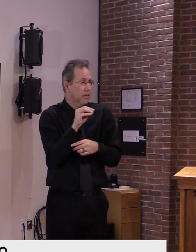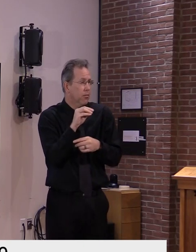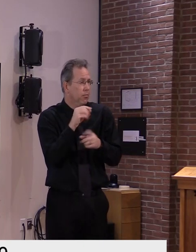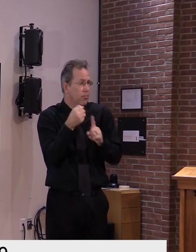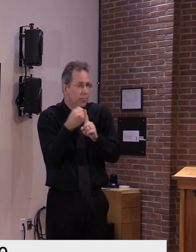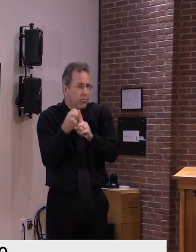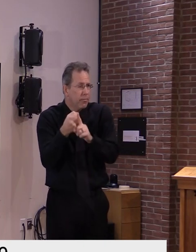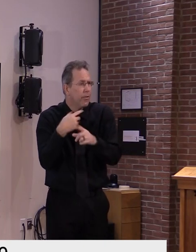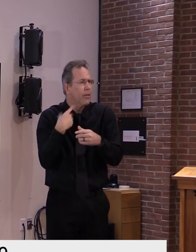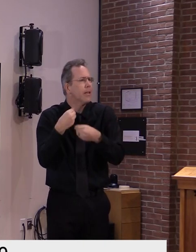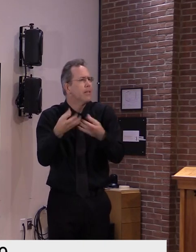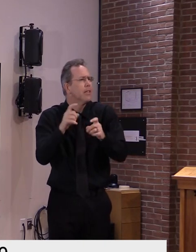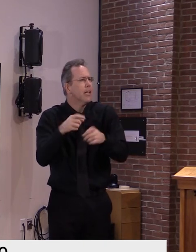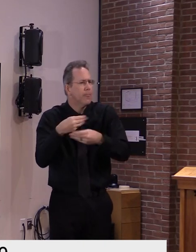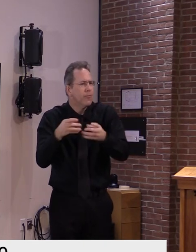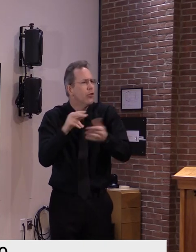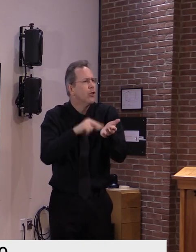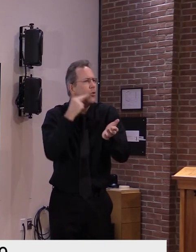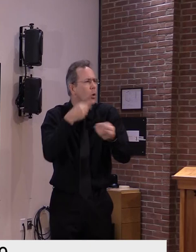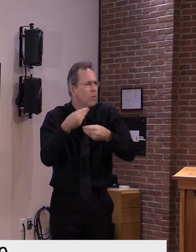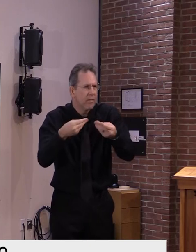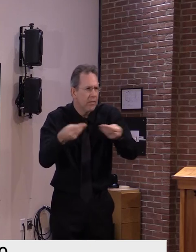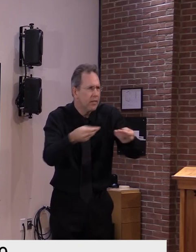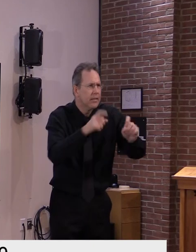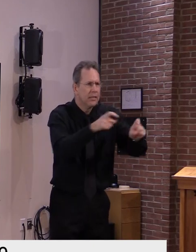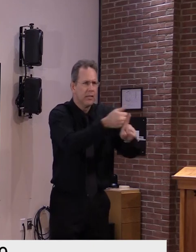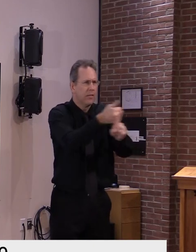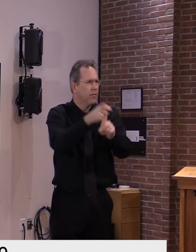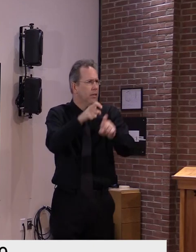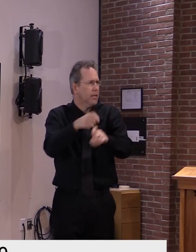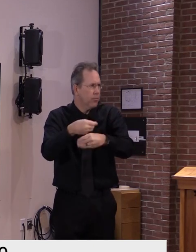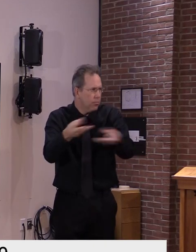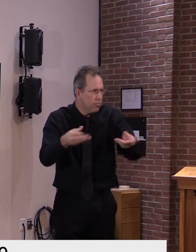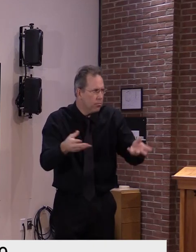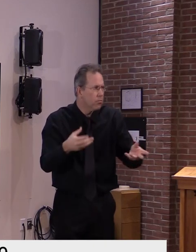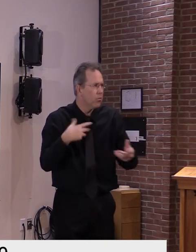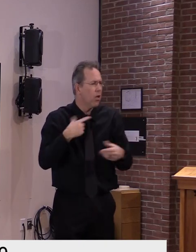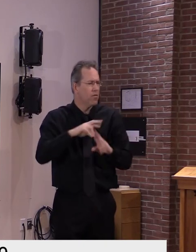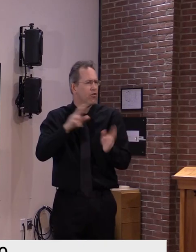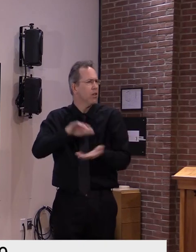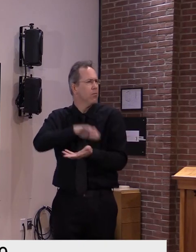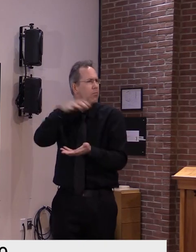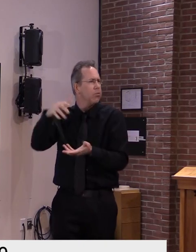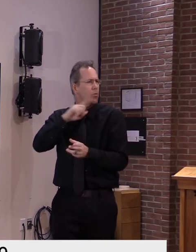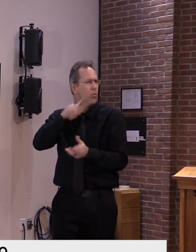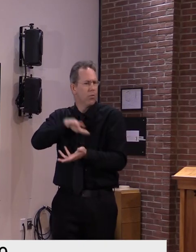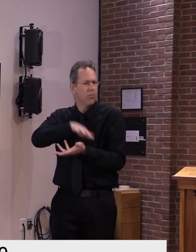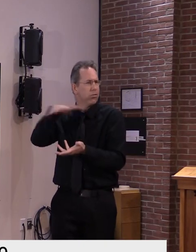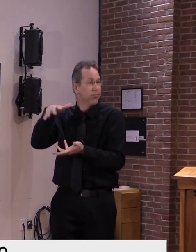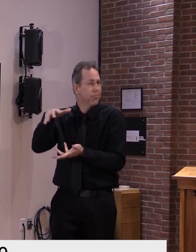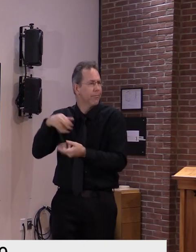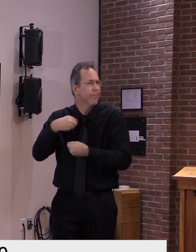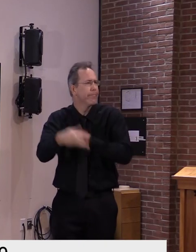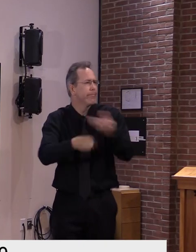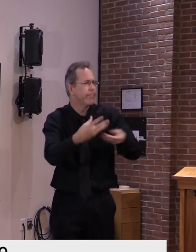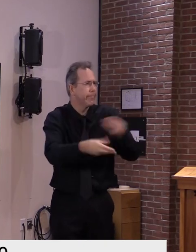leaving 15,000 in reserve for additional supplies. This will permit testing all staff for the next 10